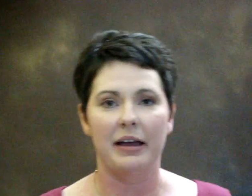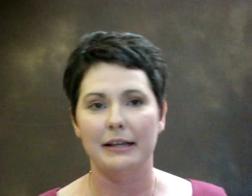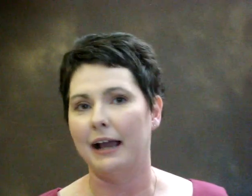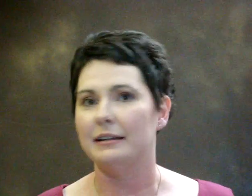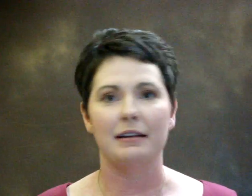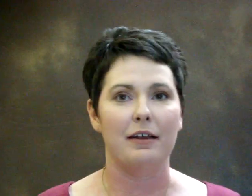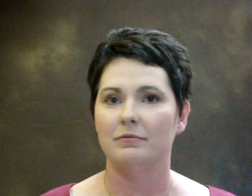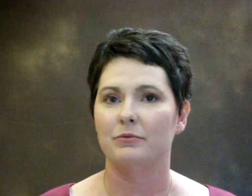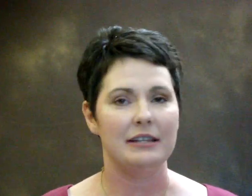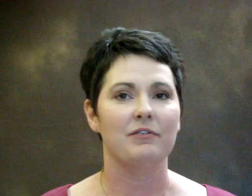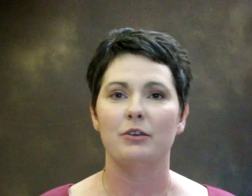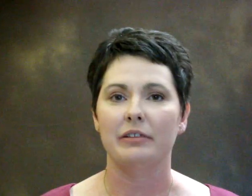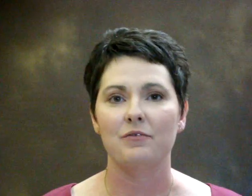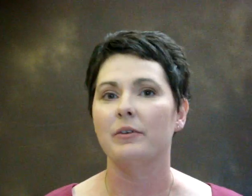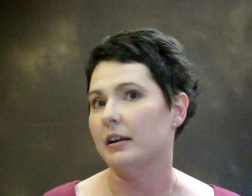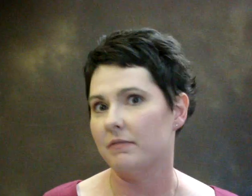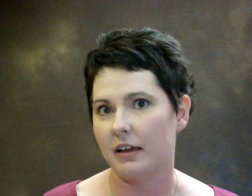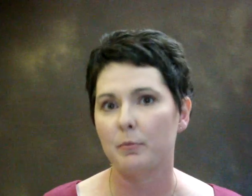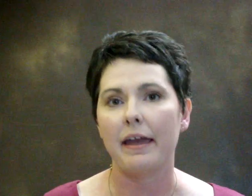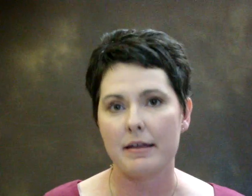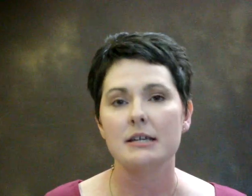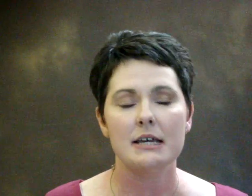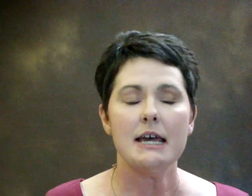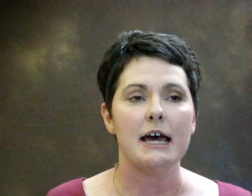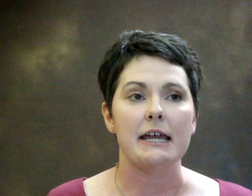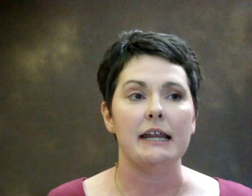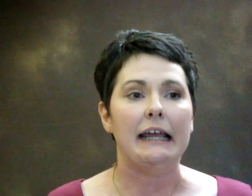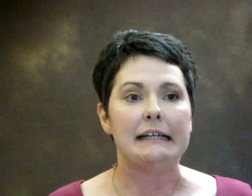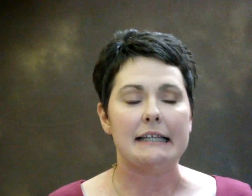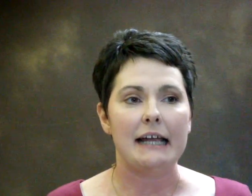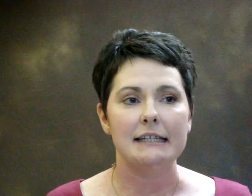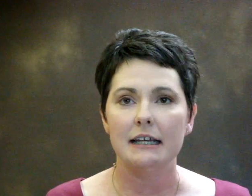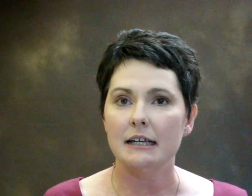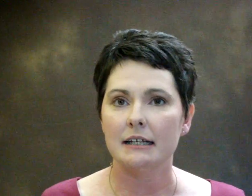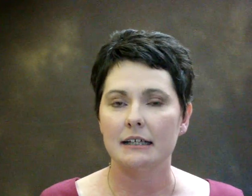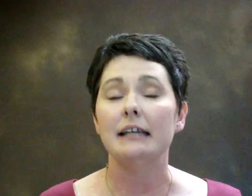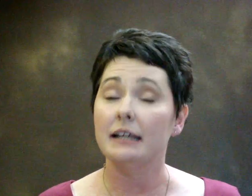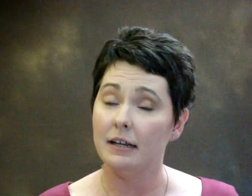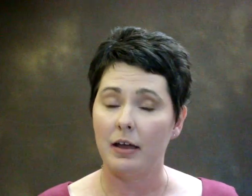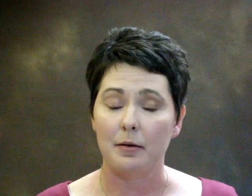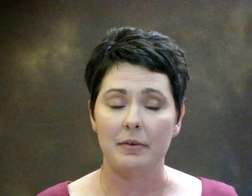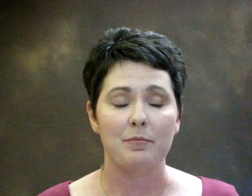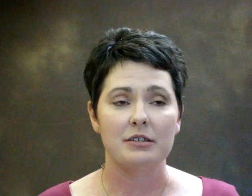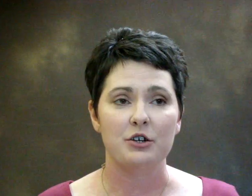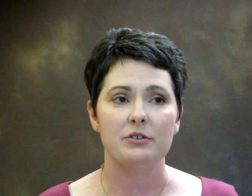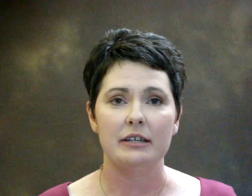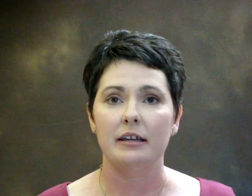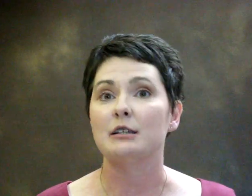But I did not receive any relief with any of the other pain. Okay. And he did have me start using a